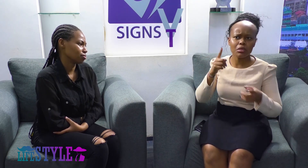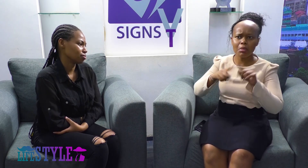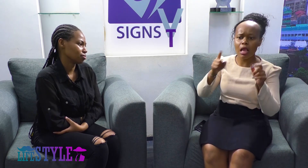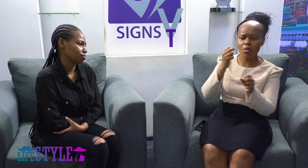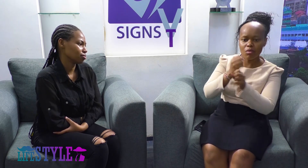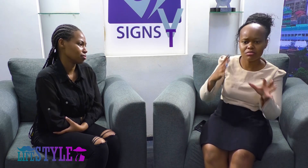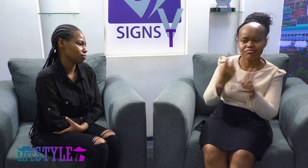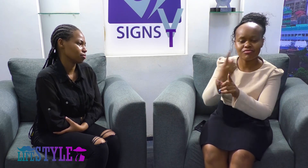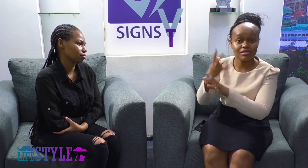being disturbed.